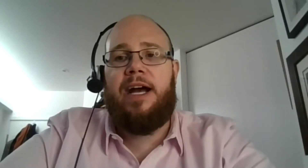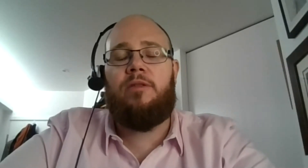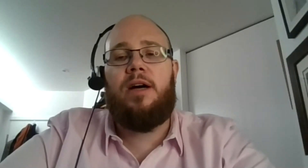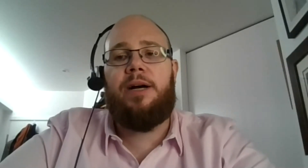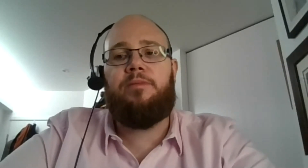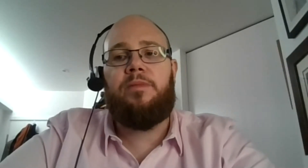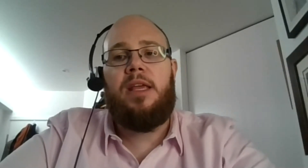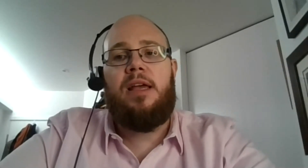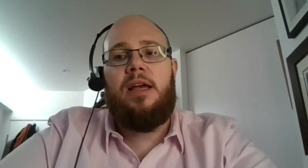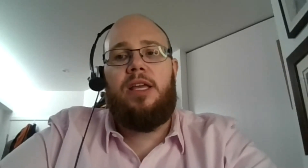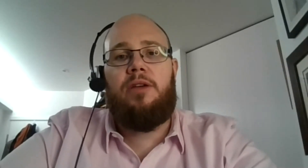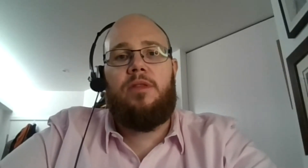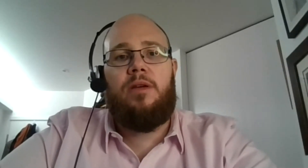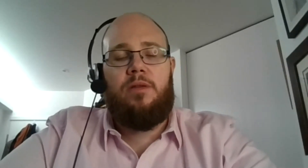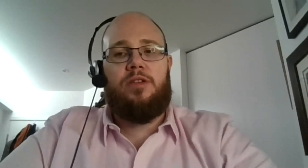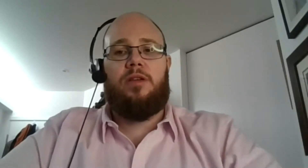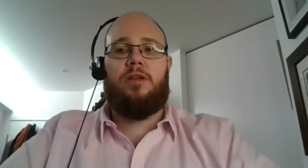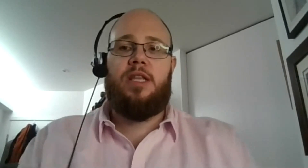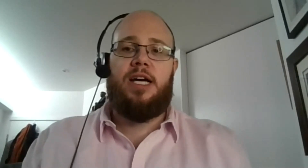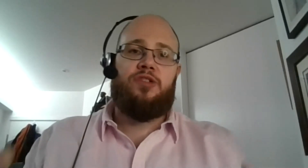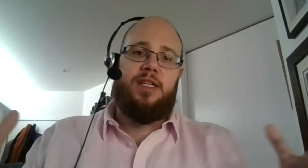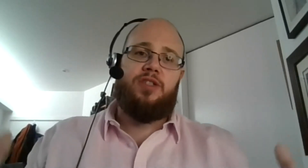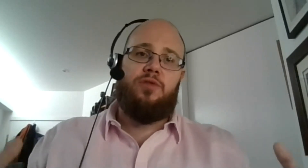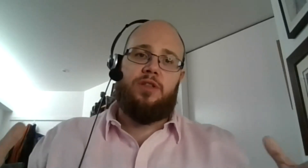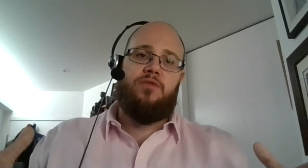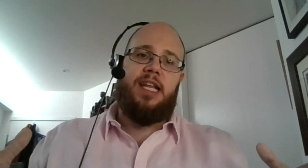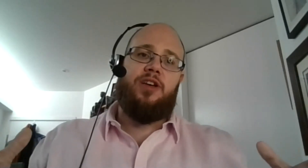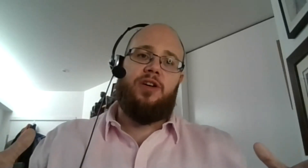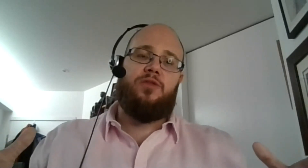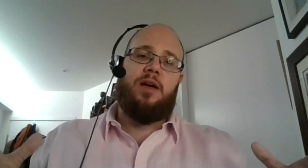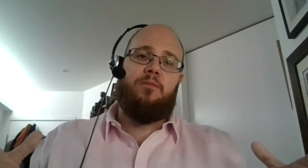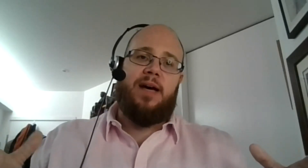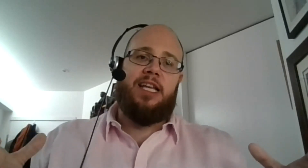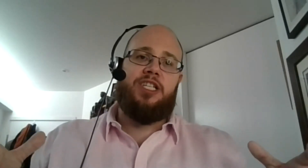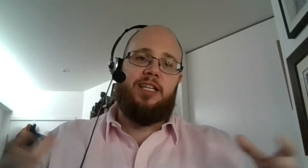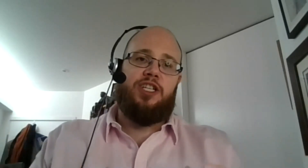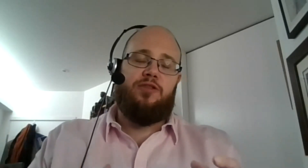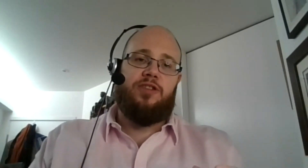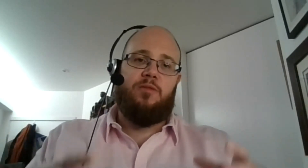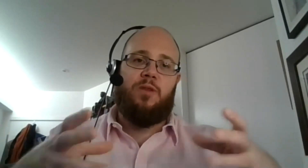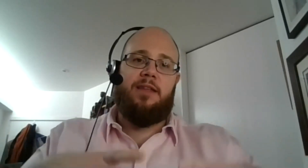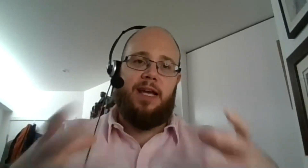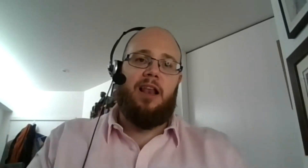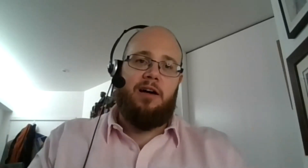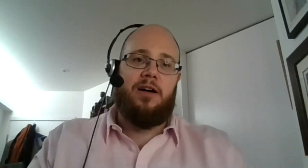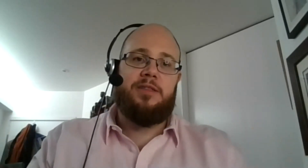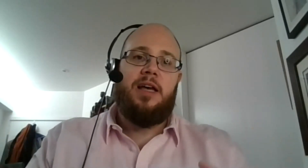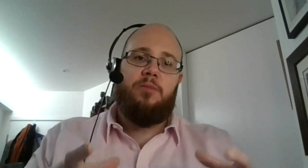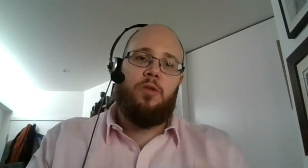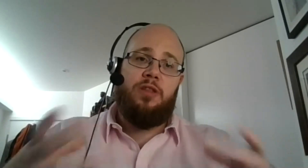about, you know, nursery schools are really good at managing children when they're in class. But one of the